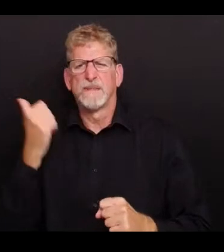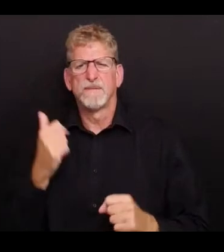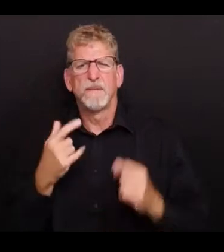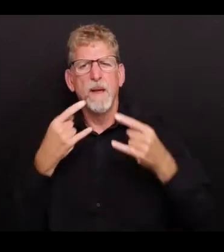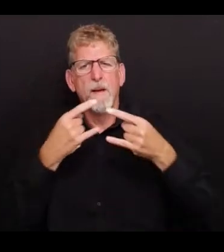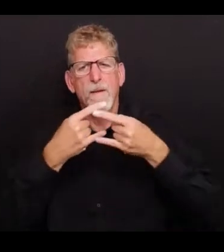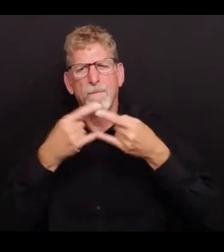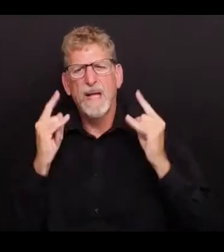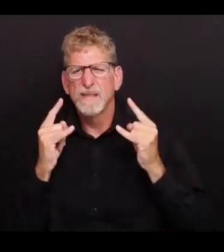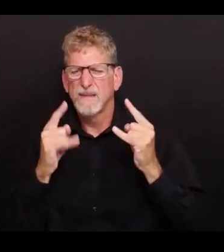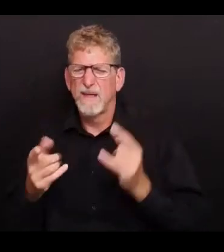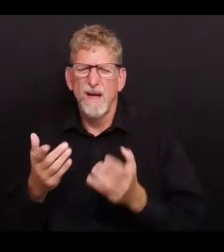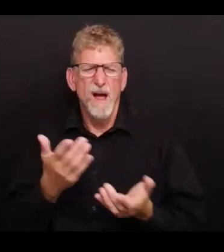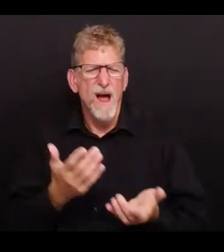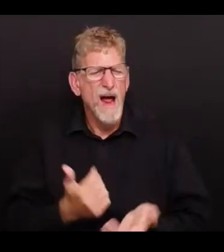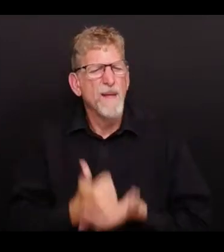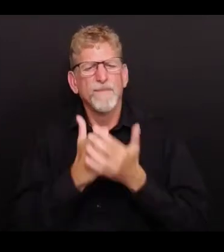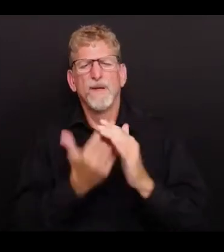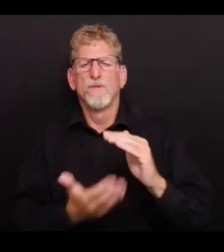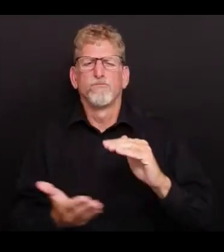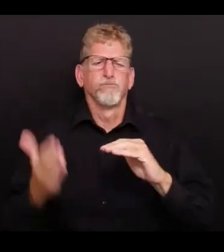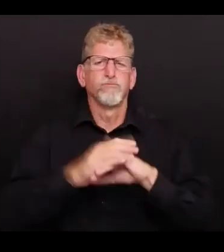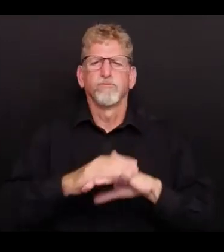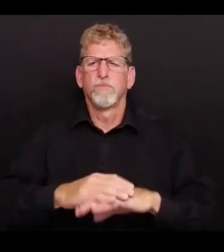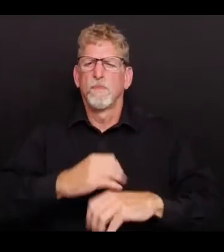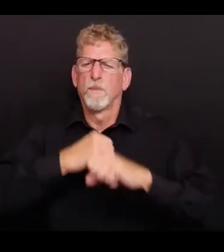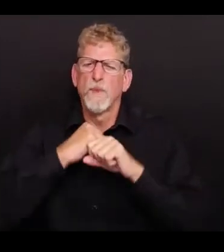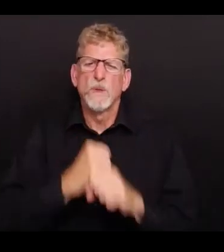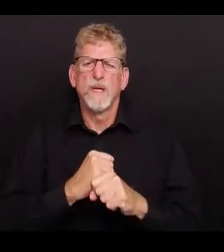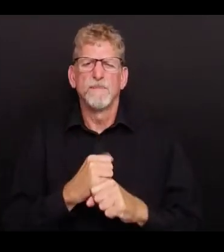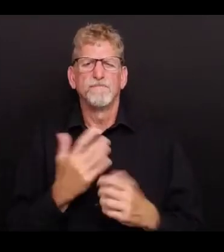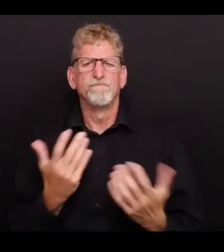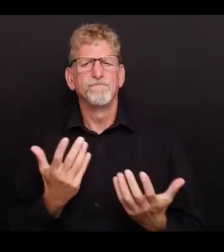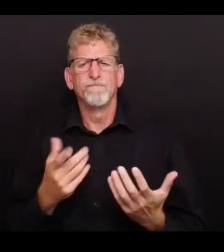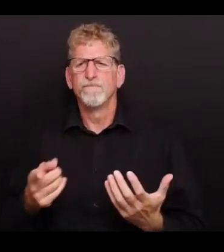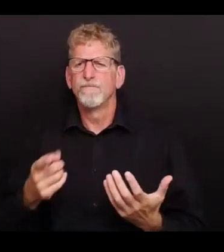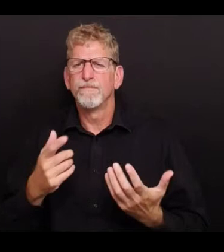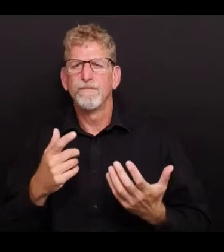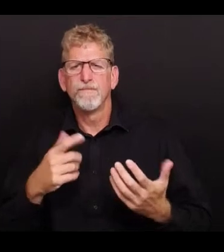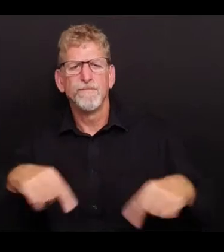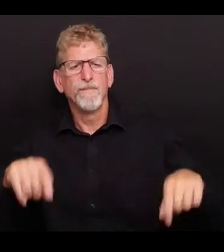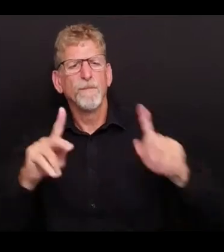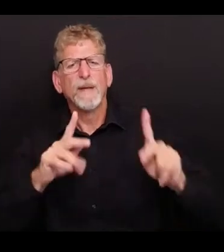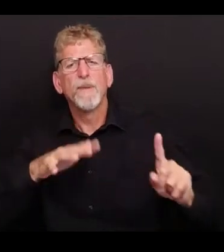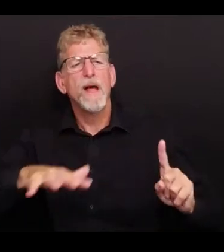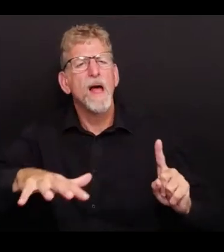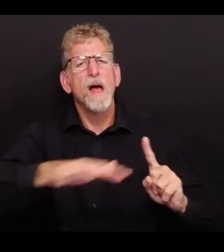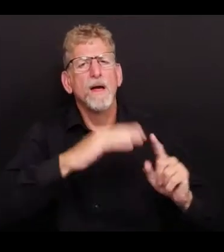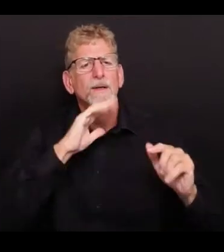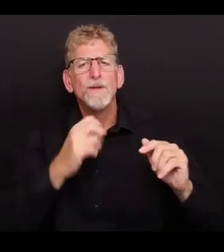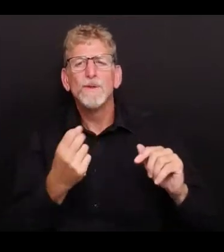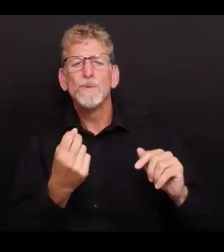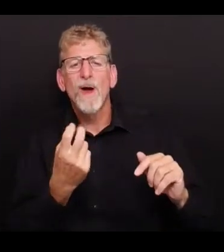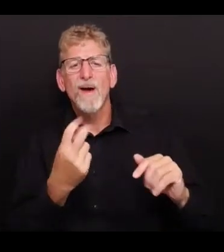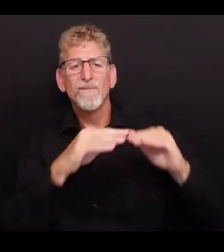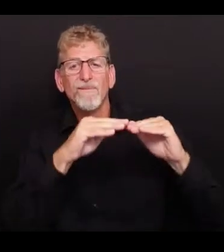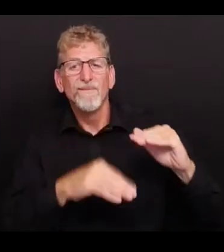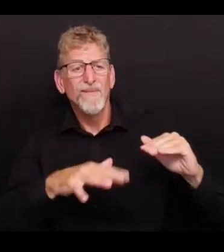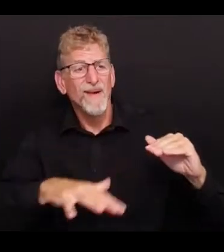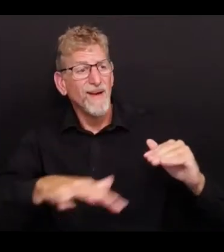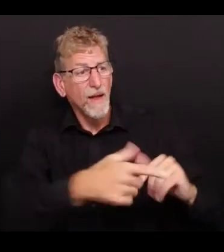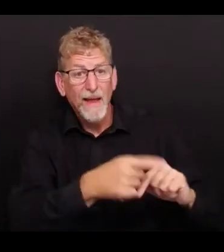to vaccinations for everyone. And for those under 12 who can't be vaccinated yet, universal indoor masking